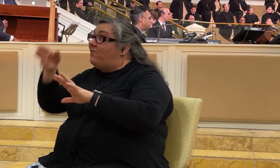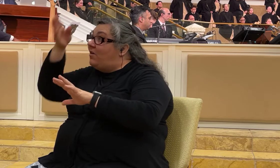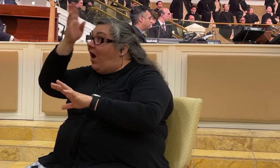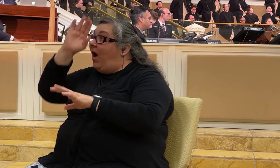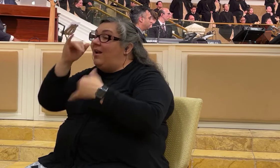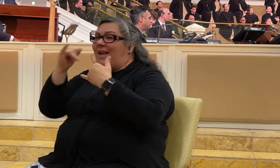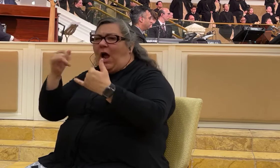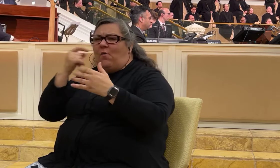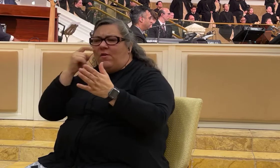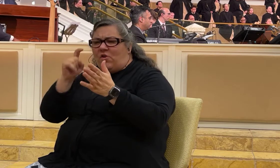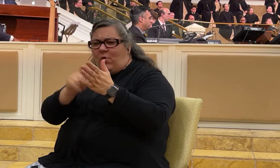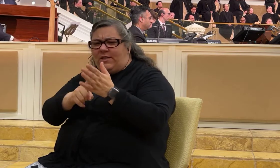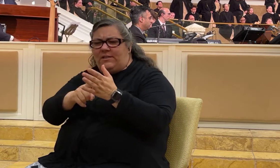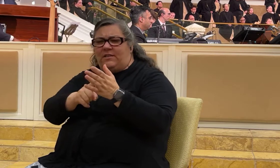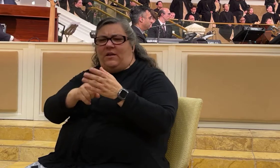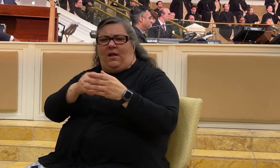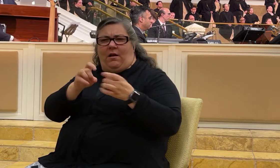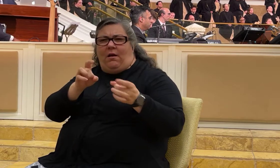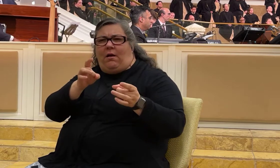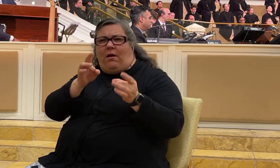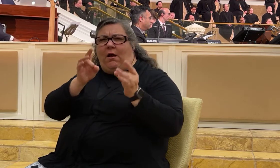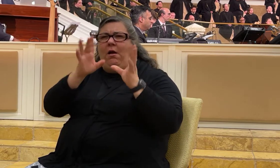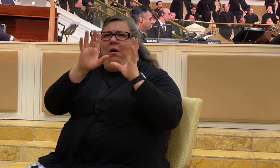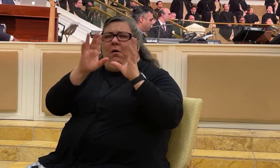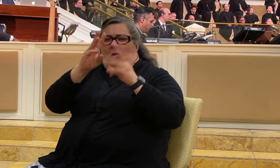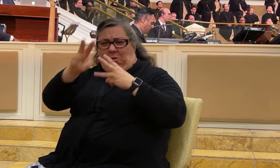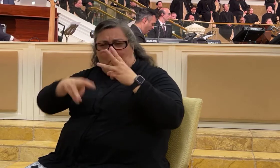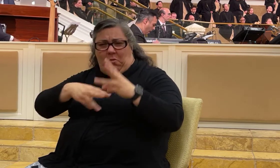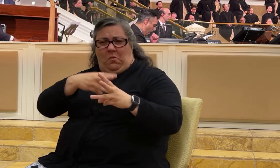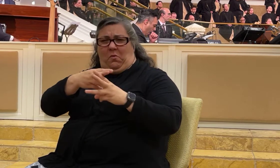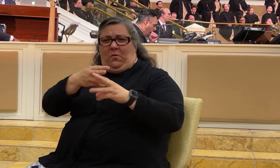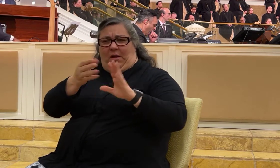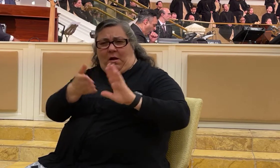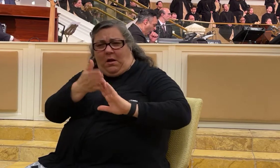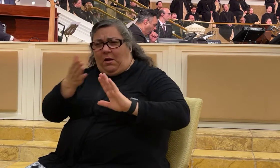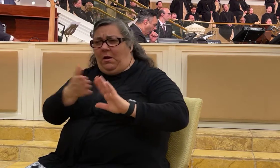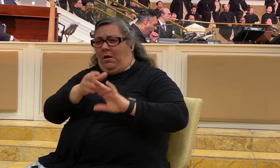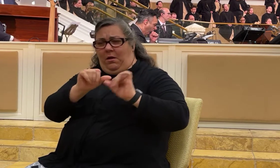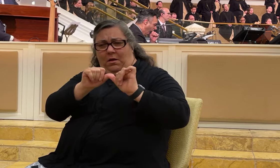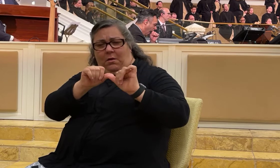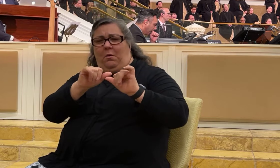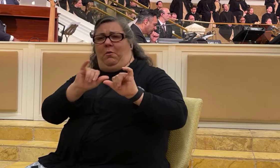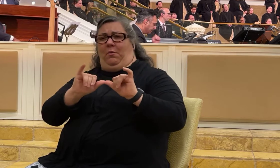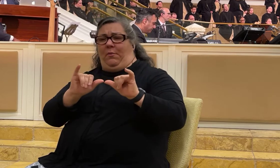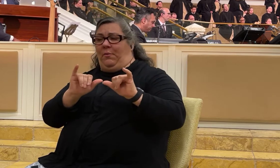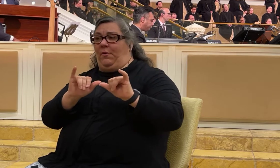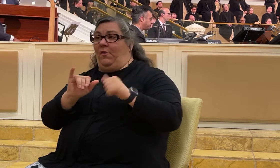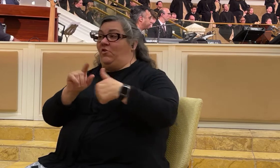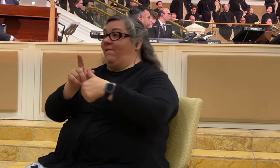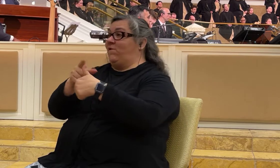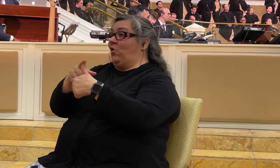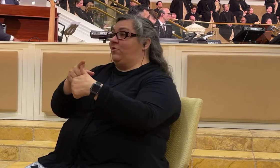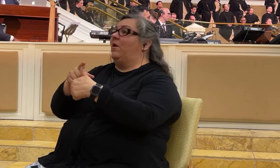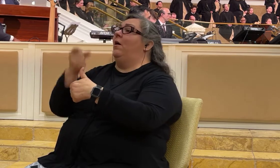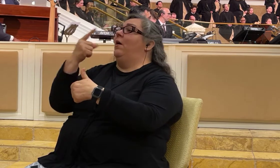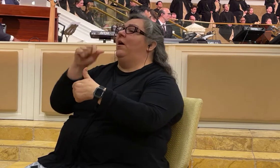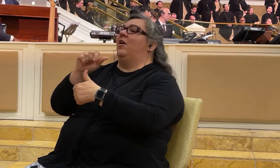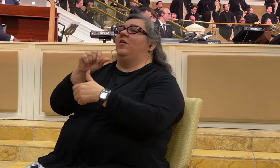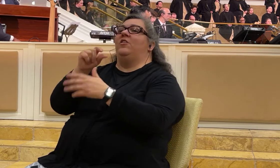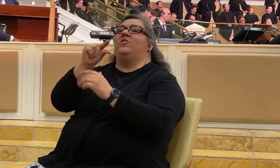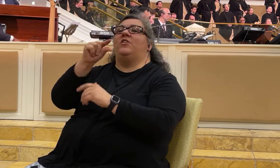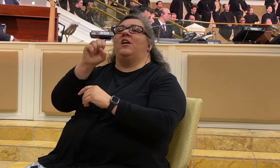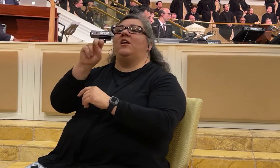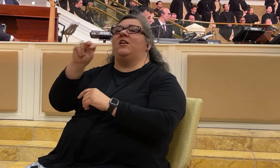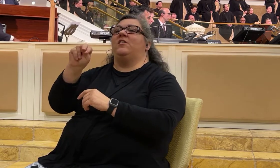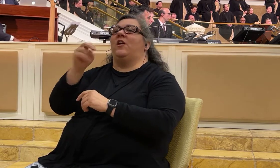the tumultuous way that the world operates. And so first was Abraham in Genesis chapter 12.